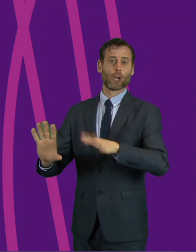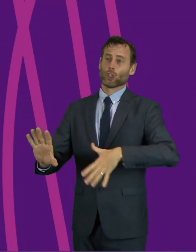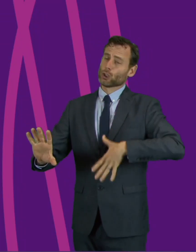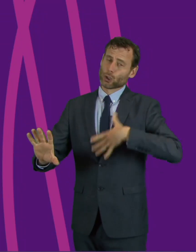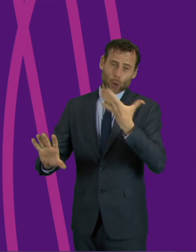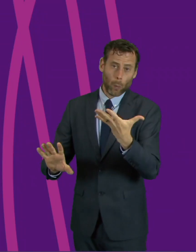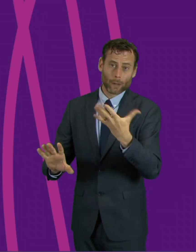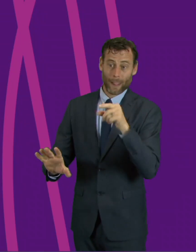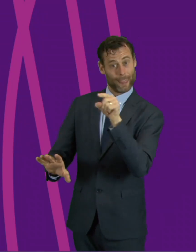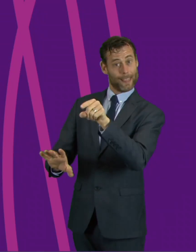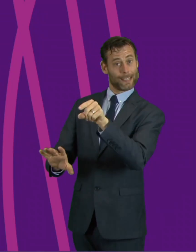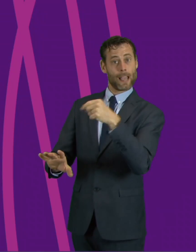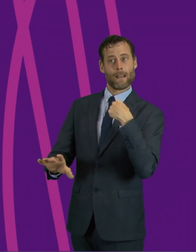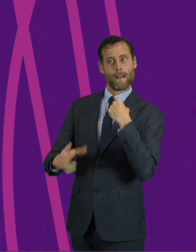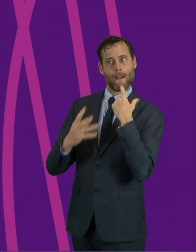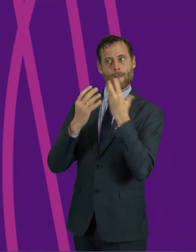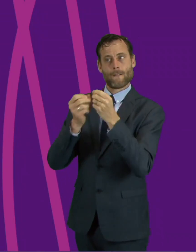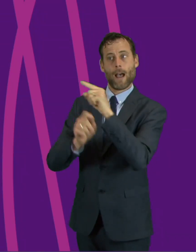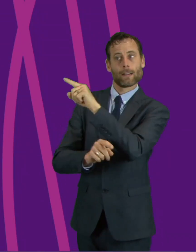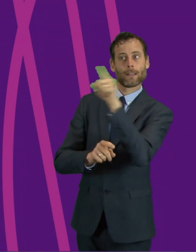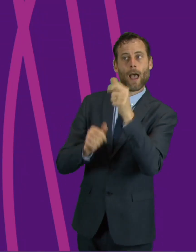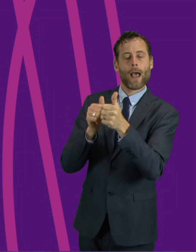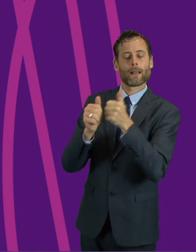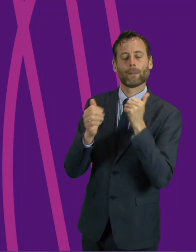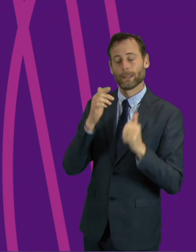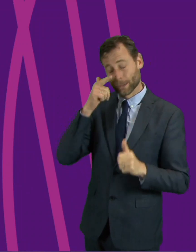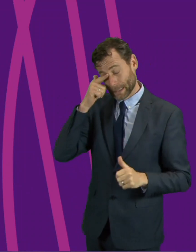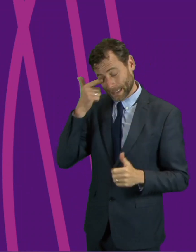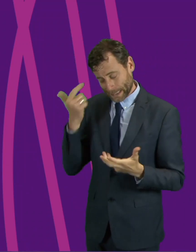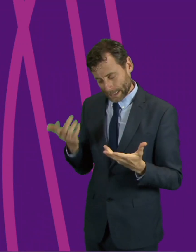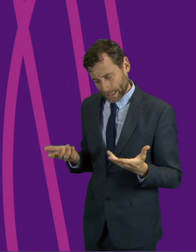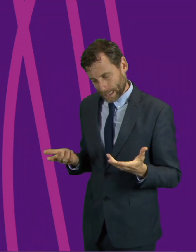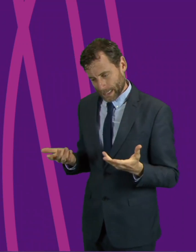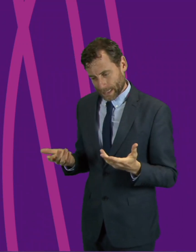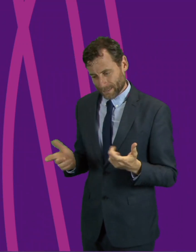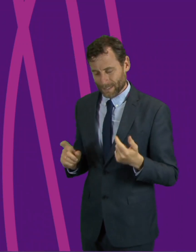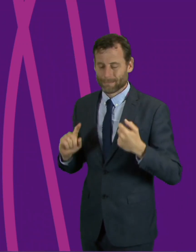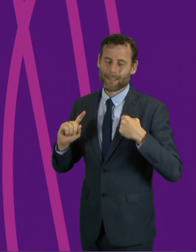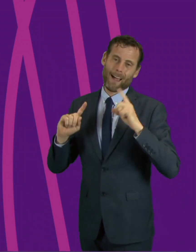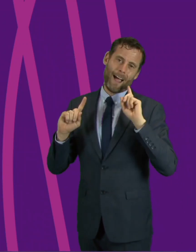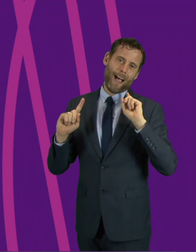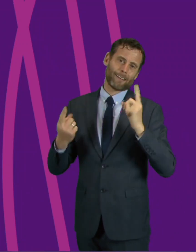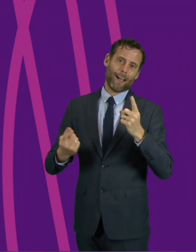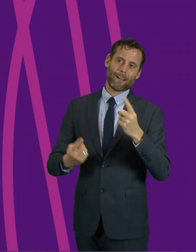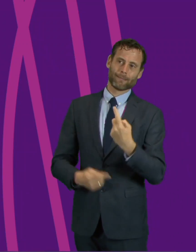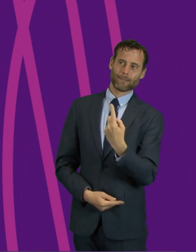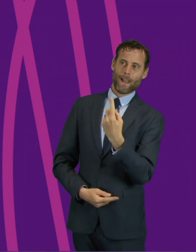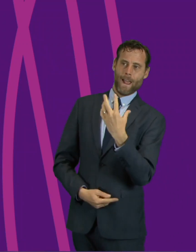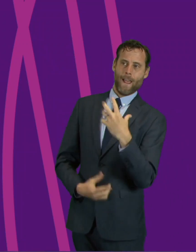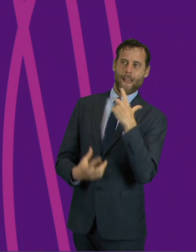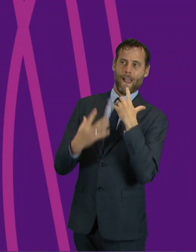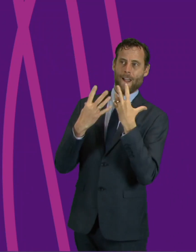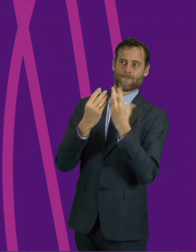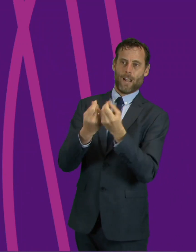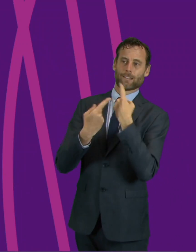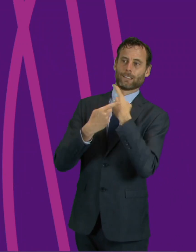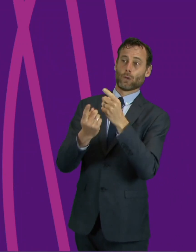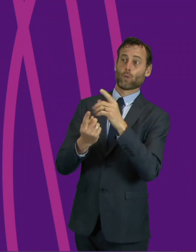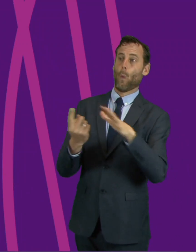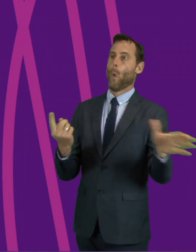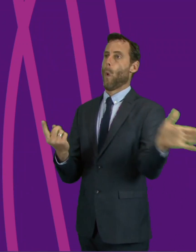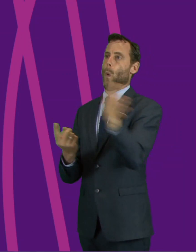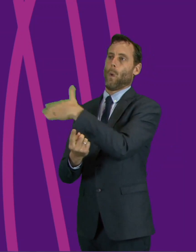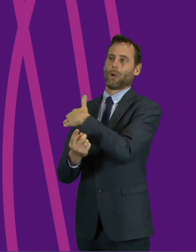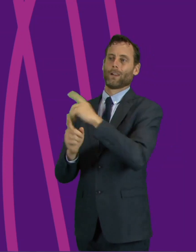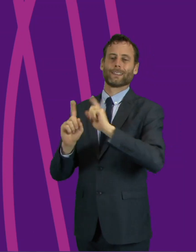and clearly I cannot give advice here that is bespoke to individual companies in different sectors, but that